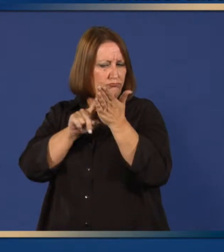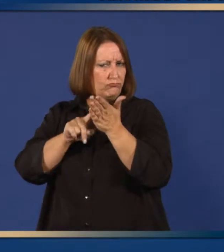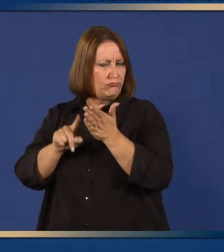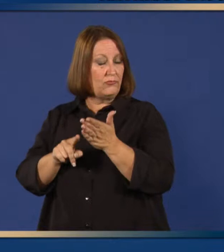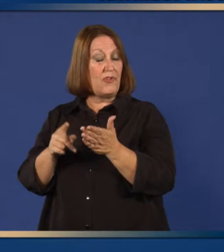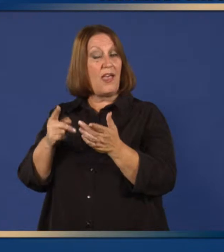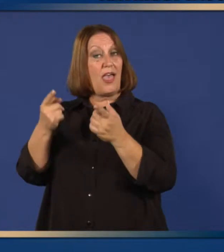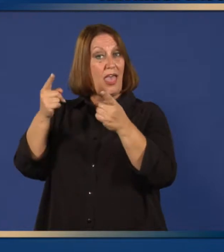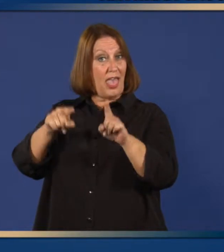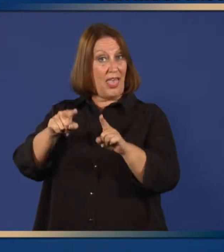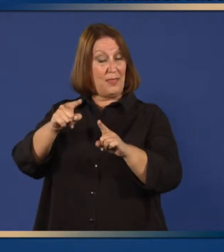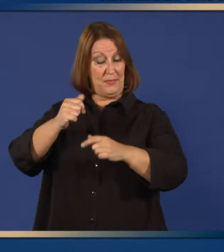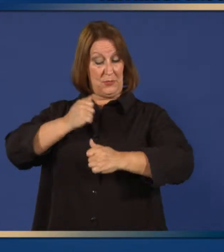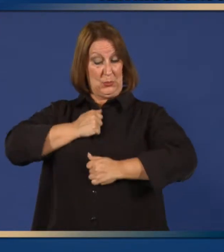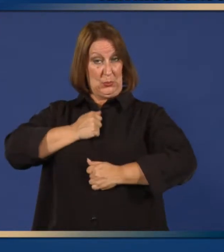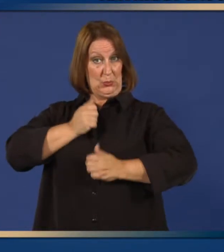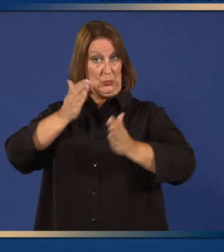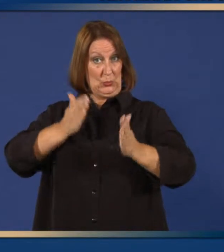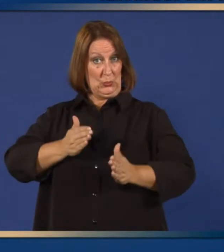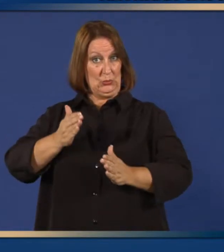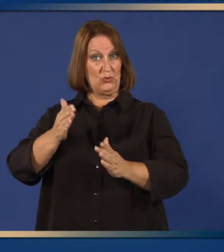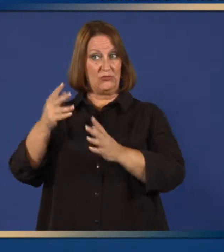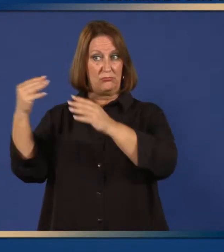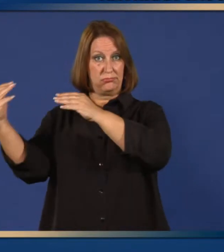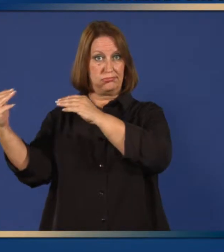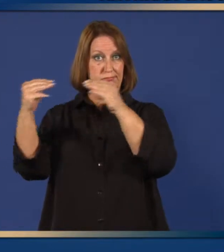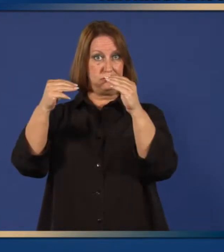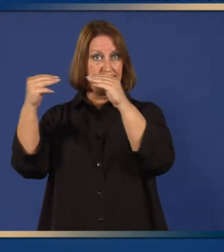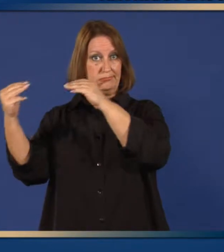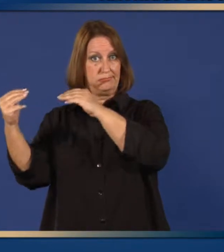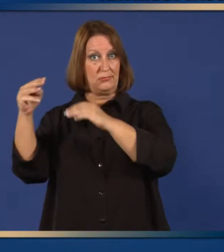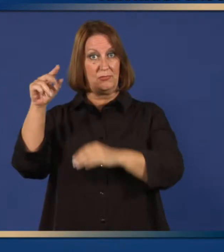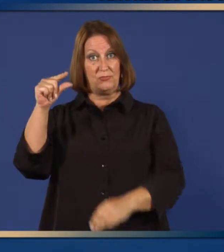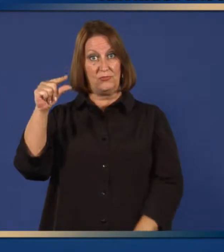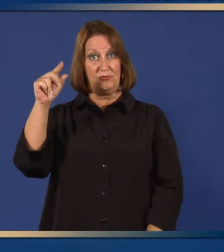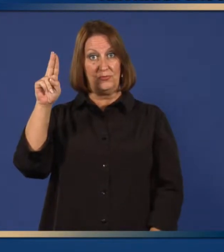unexplained illnesses among Gulf War veterans.